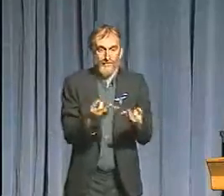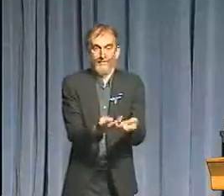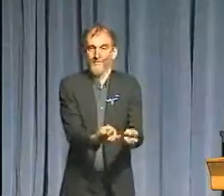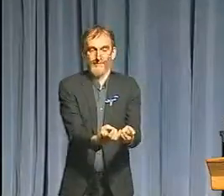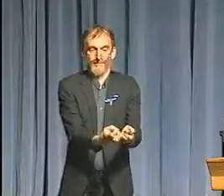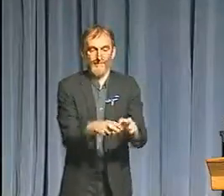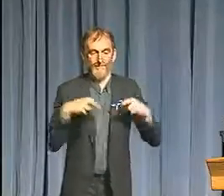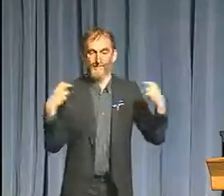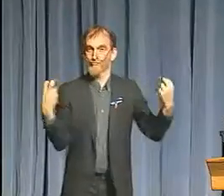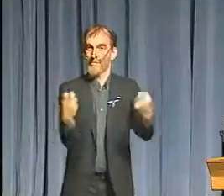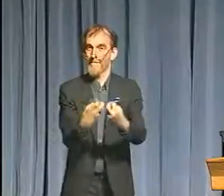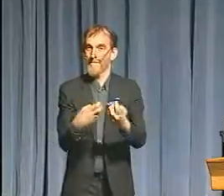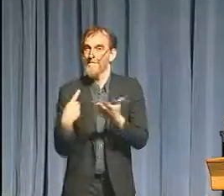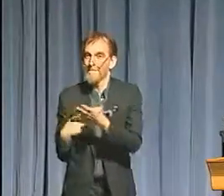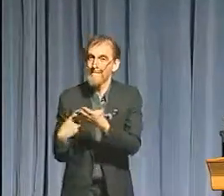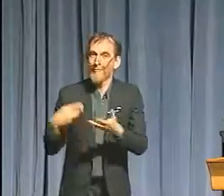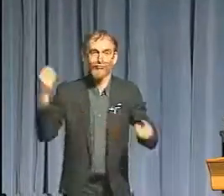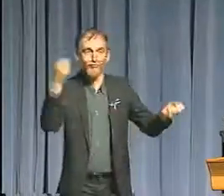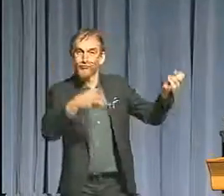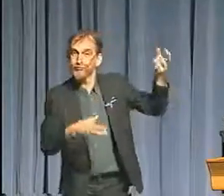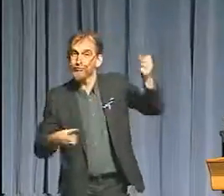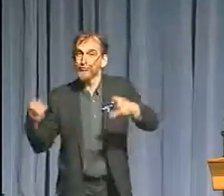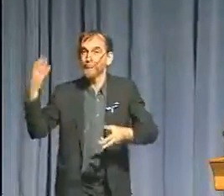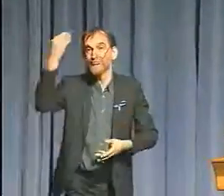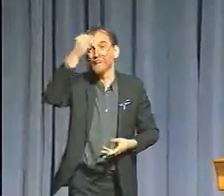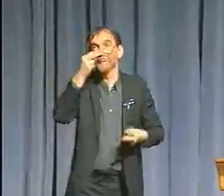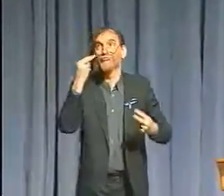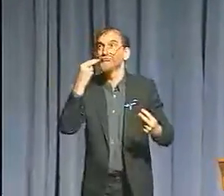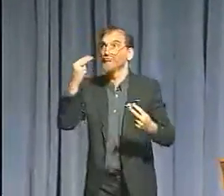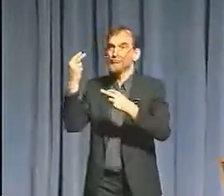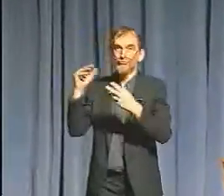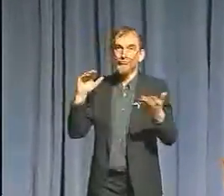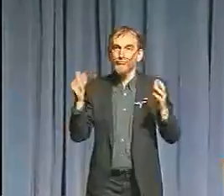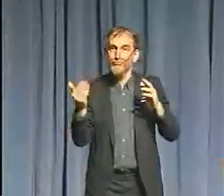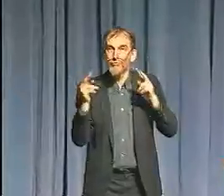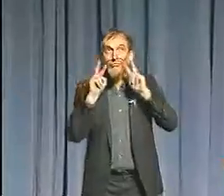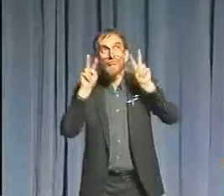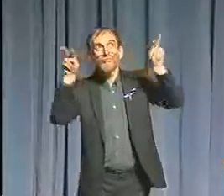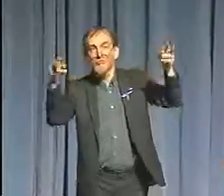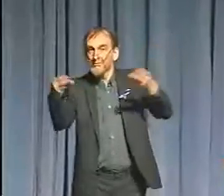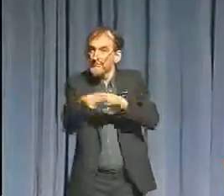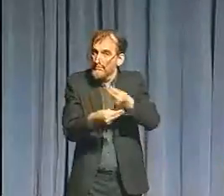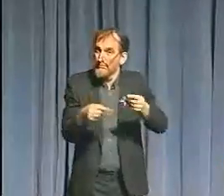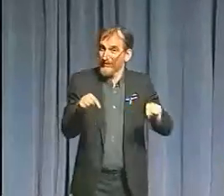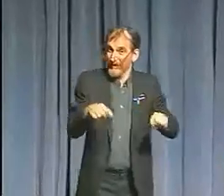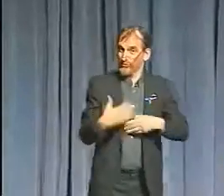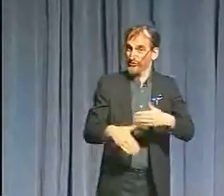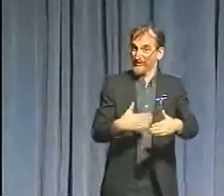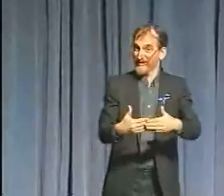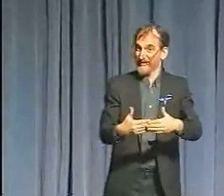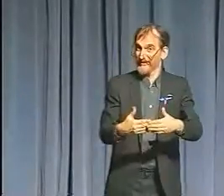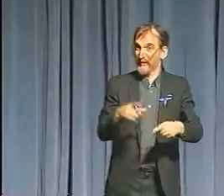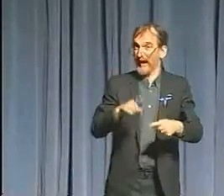we have an issue about how to resolve our concerns, and we need to have more forums to